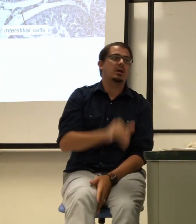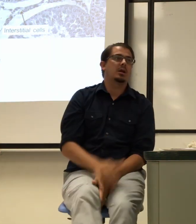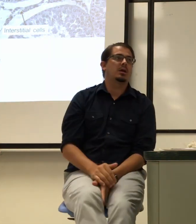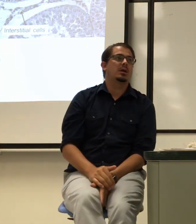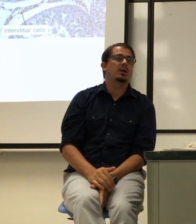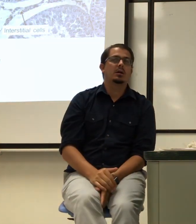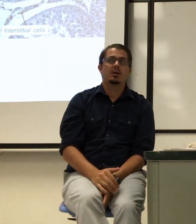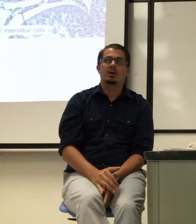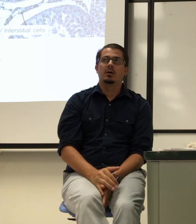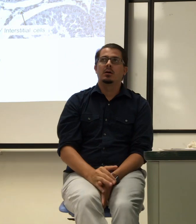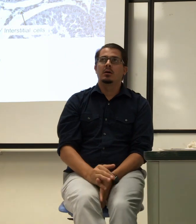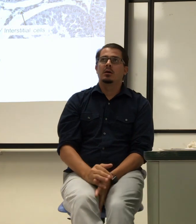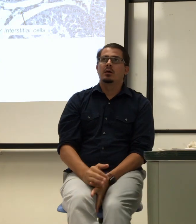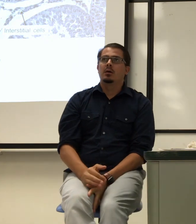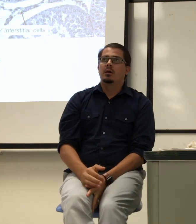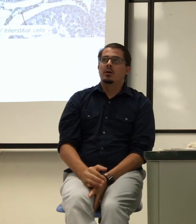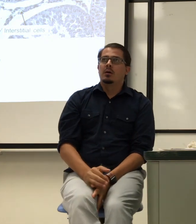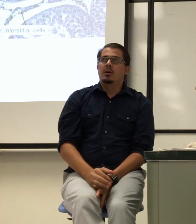Okay.